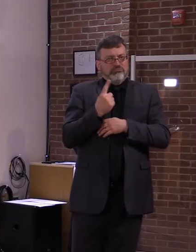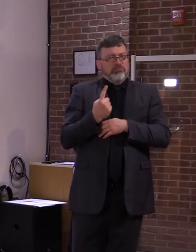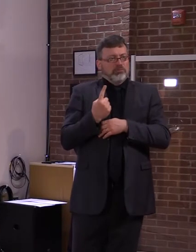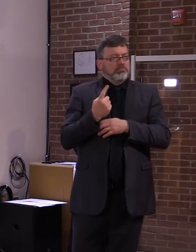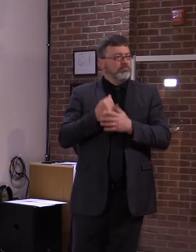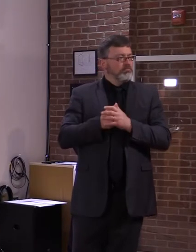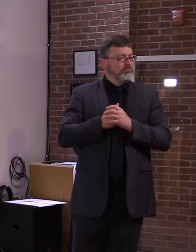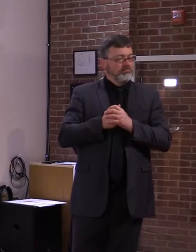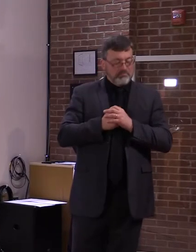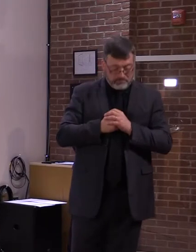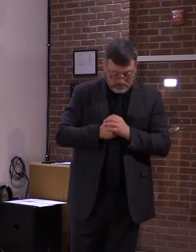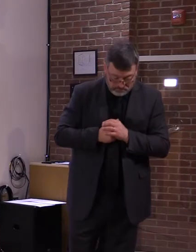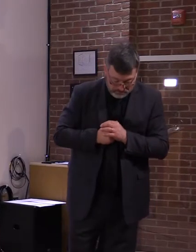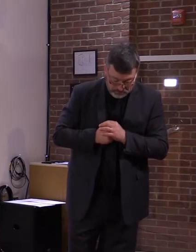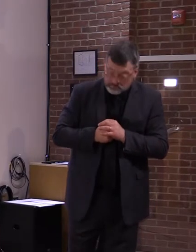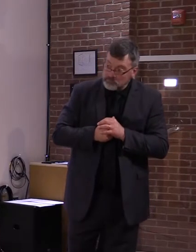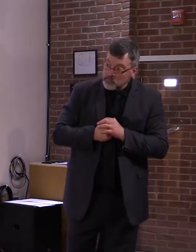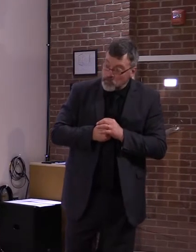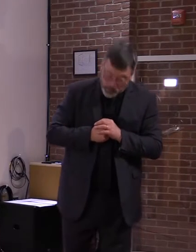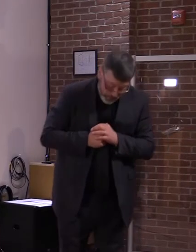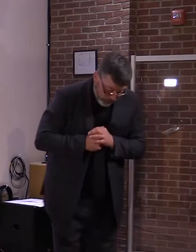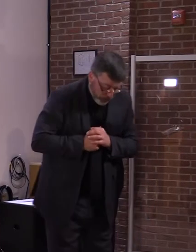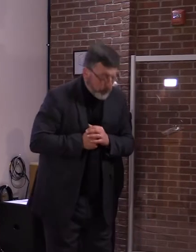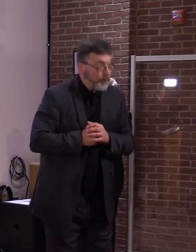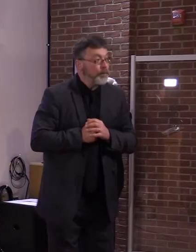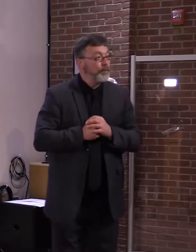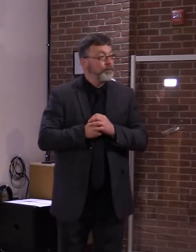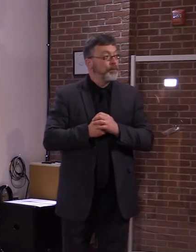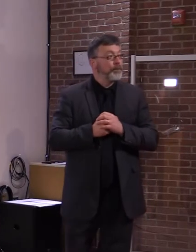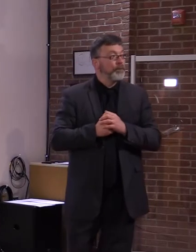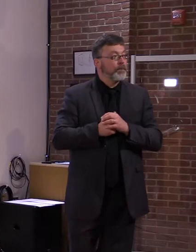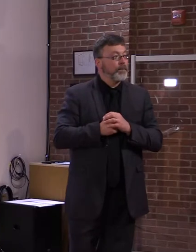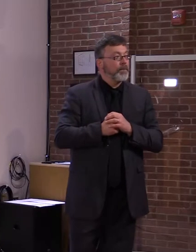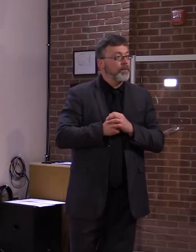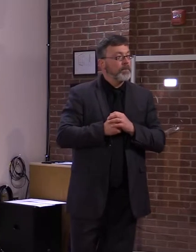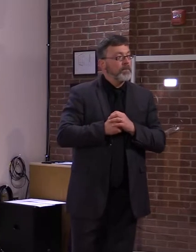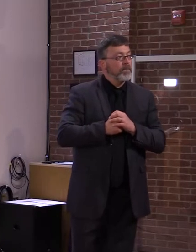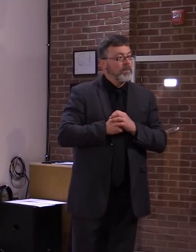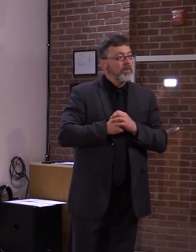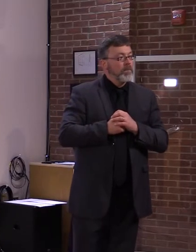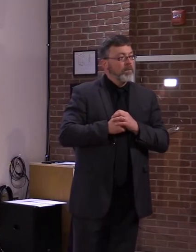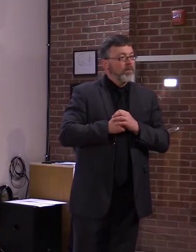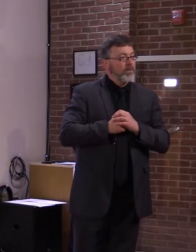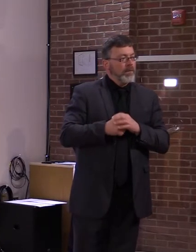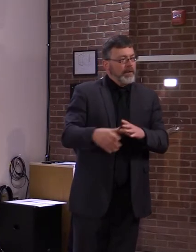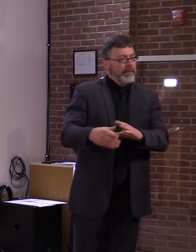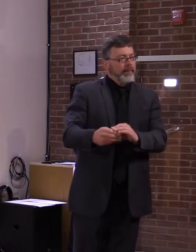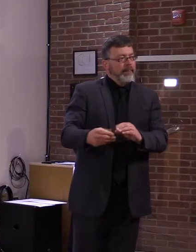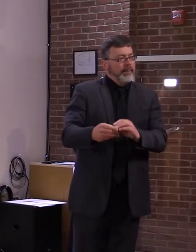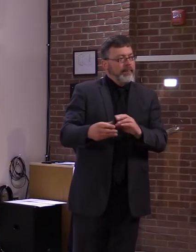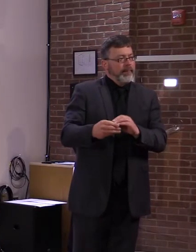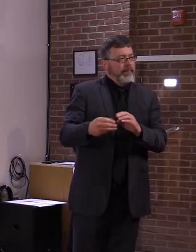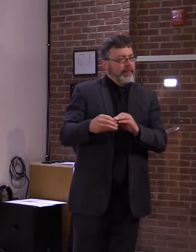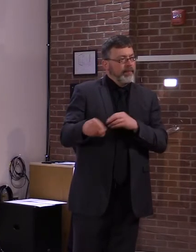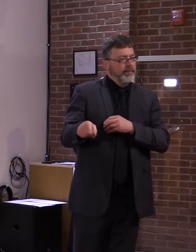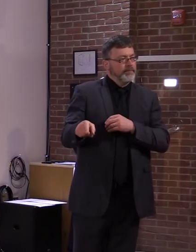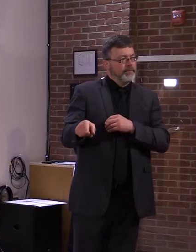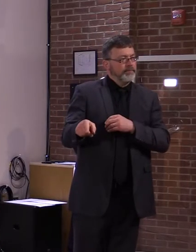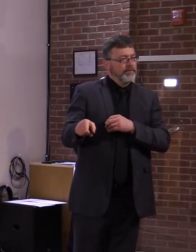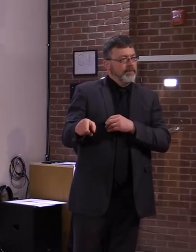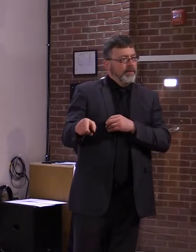your communications, whether it be on Tuesdays with the White House or with our federal